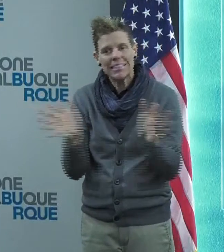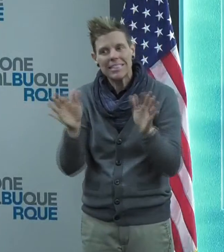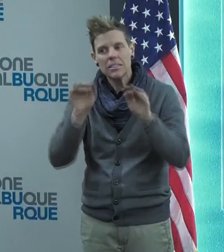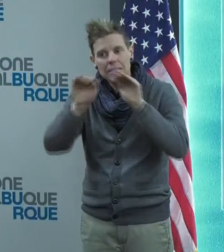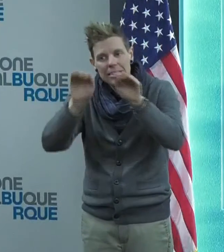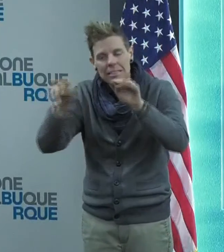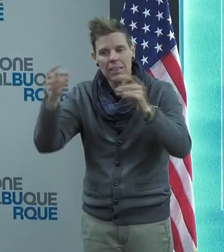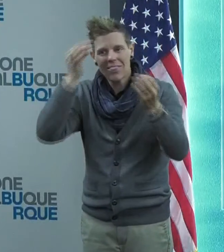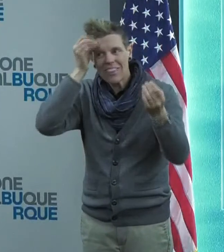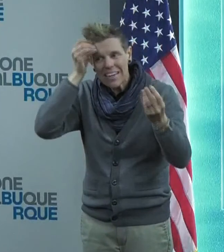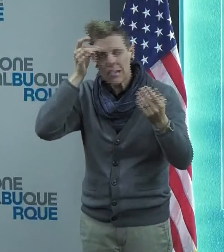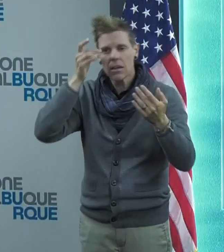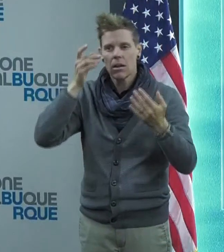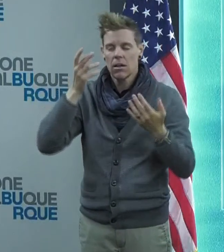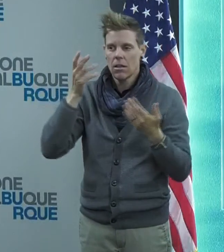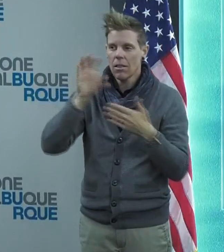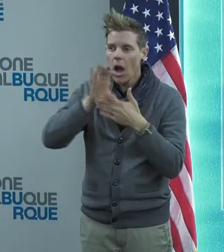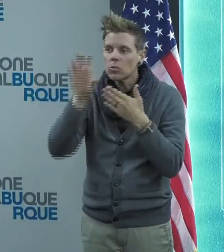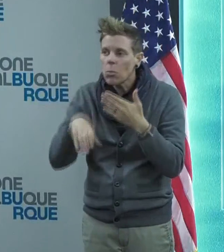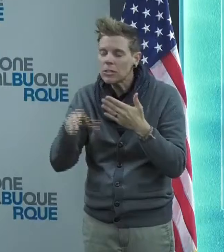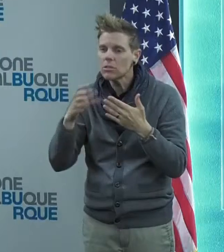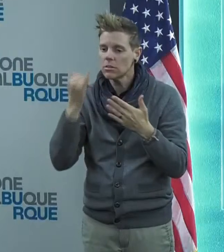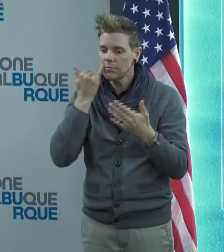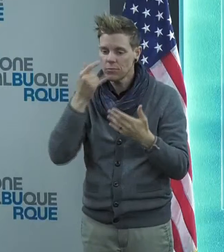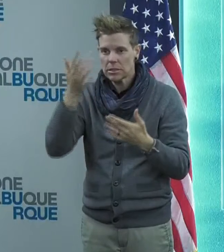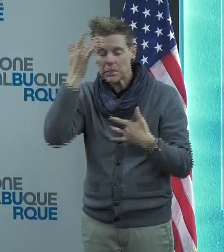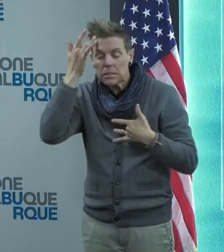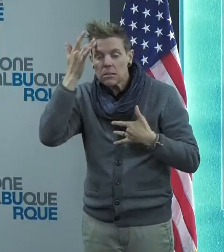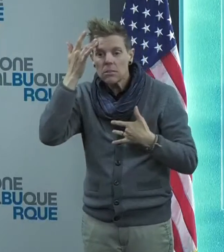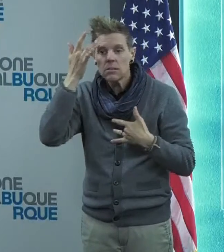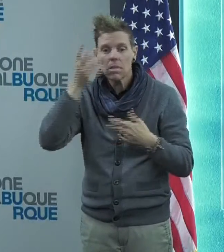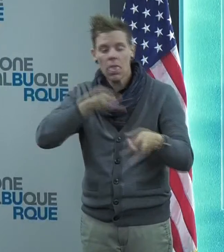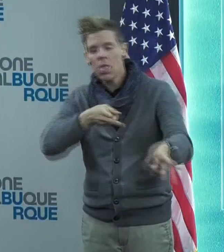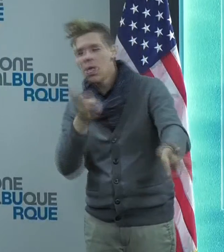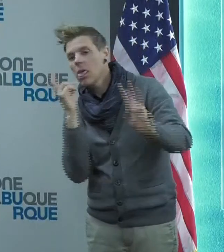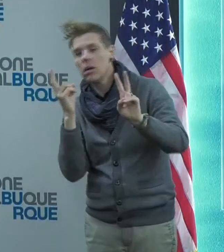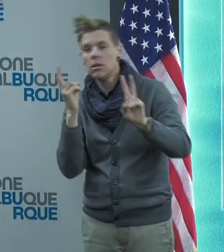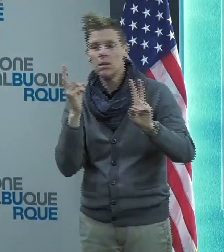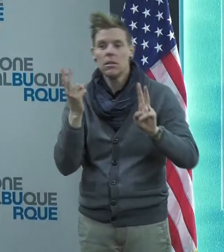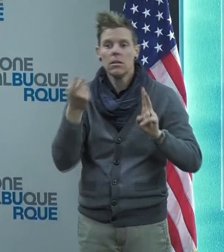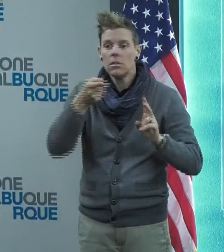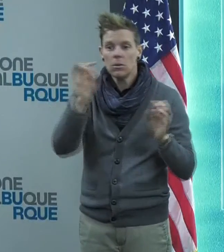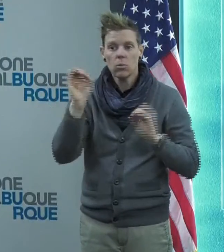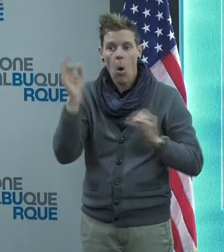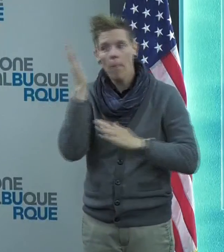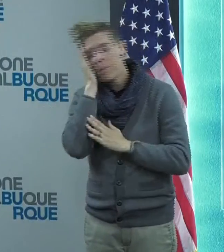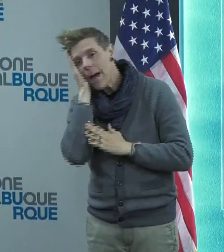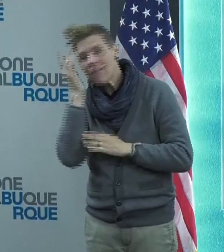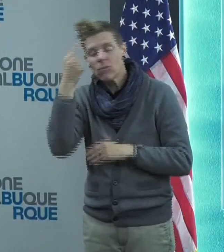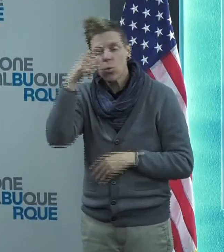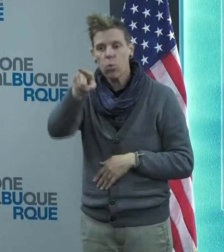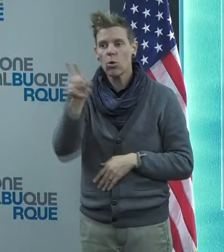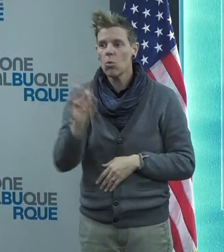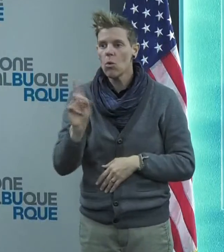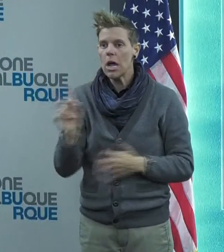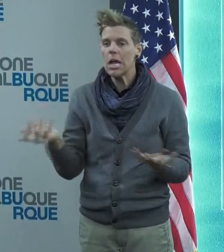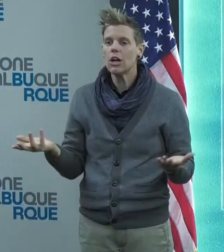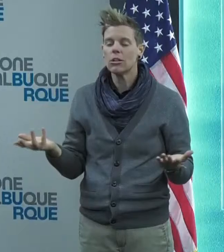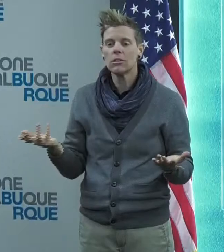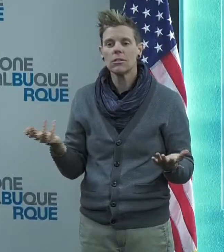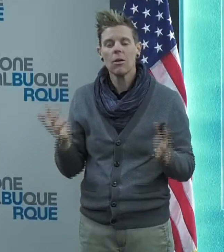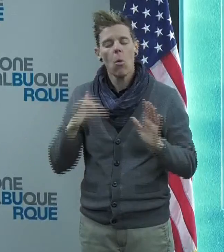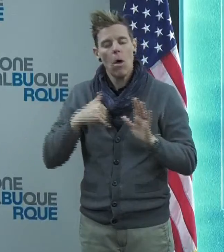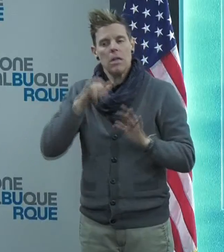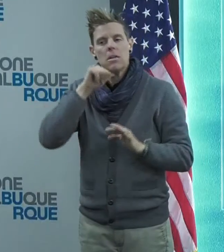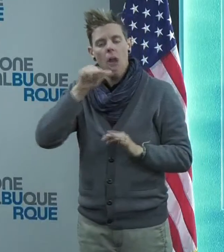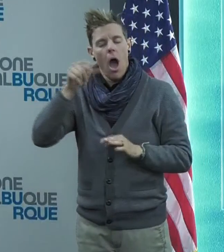about what it would be like to be told there's not a bed available if you're suffering with COVID or someone you care about is suffering with COVID. We're not there yet, and as Mayor mentioned, the